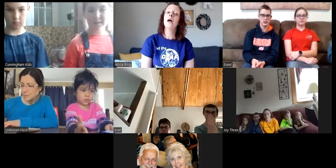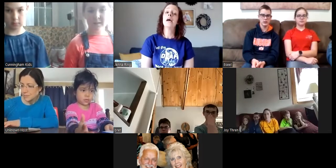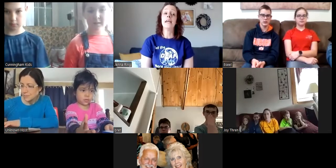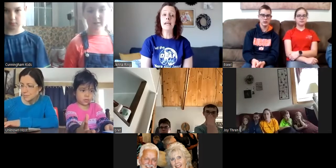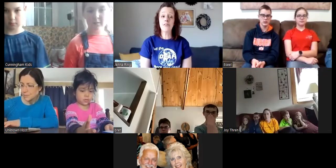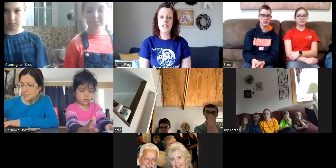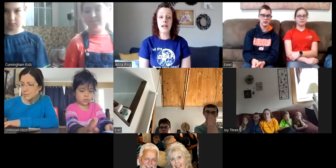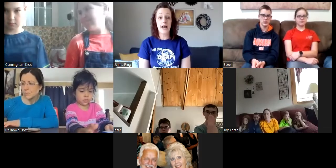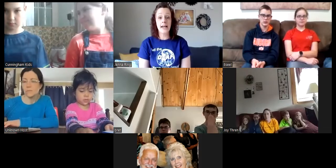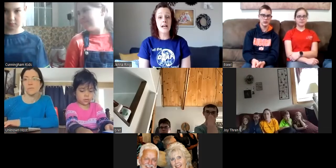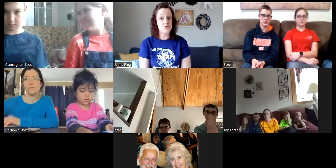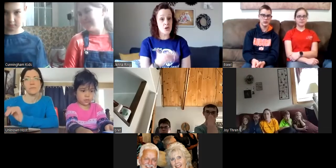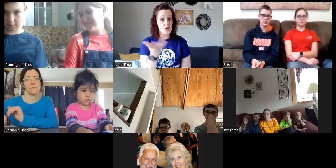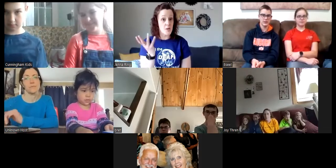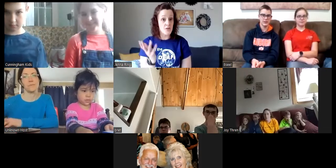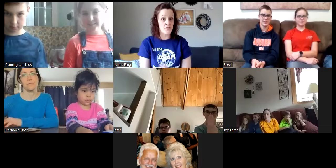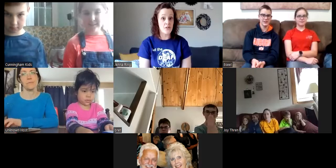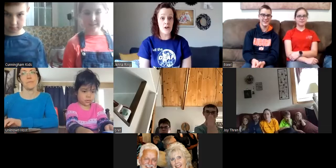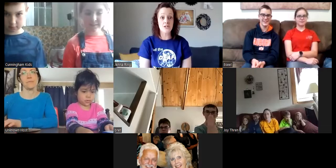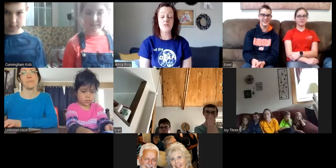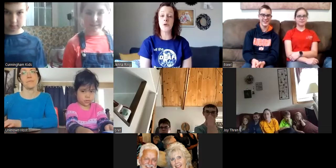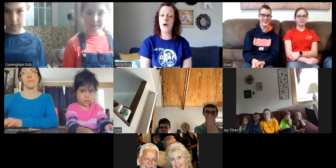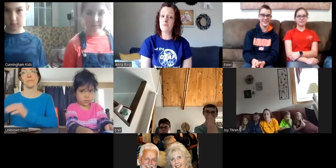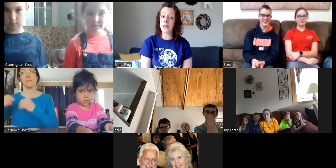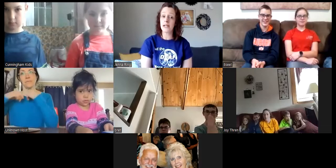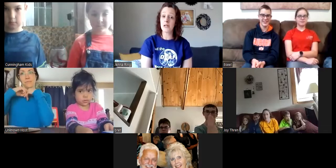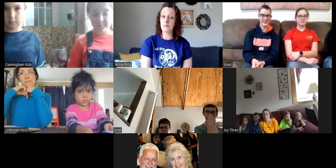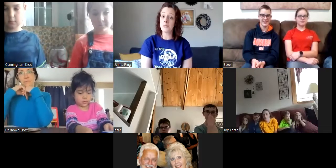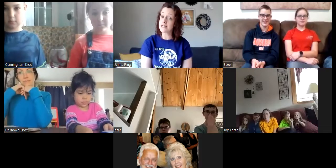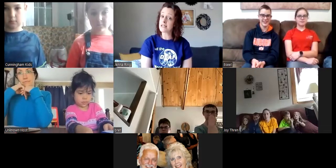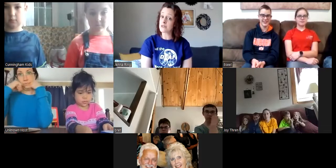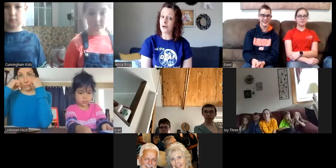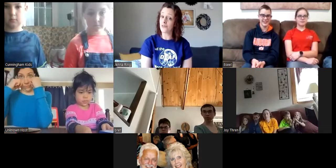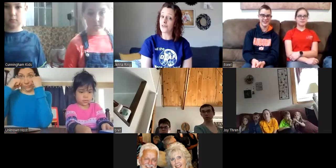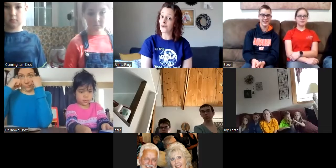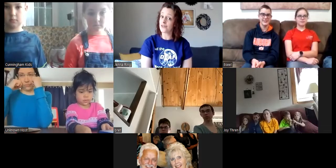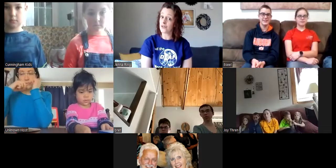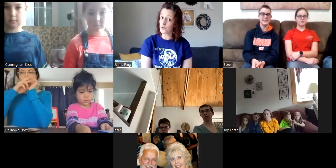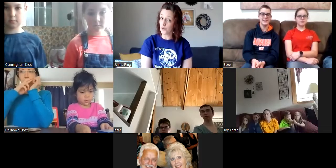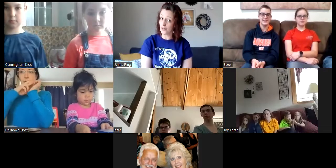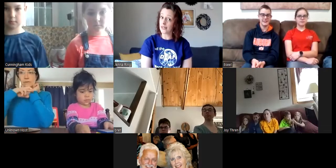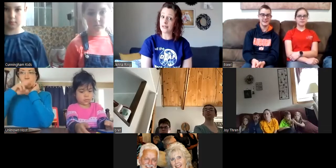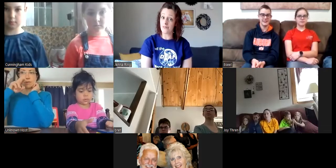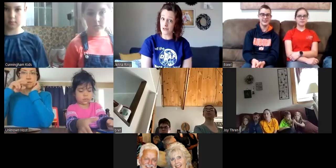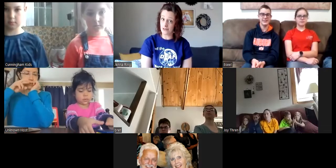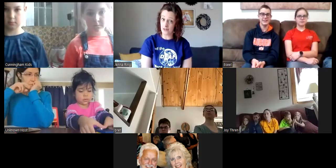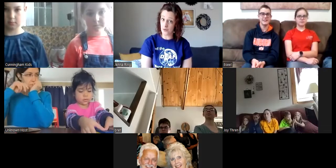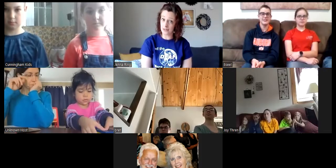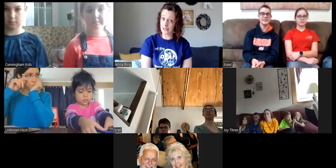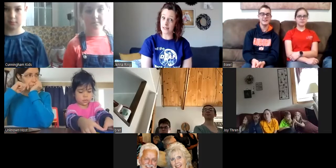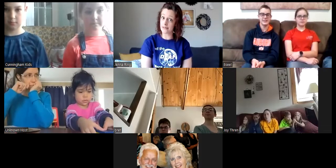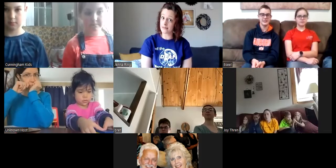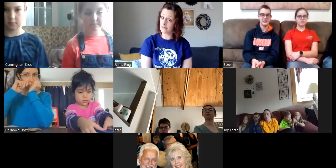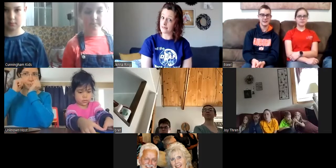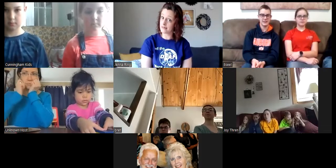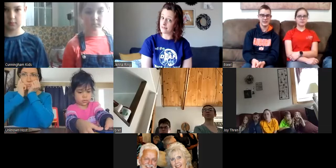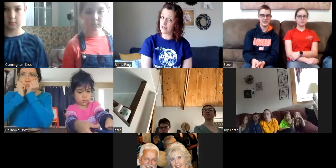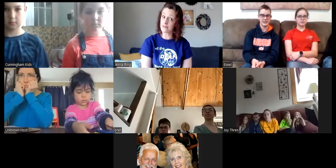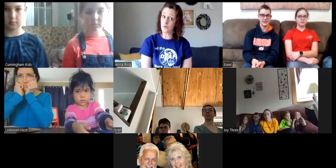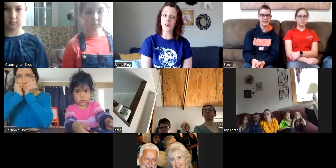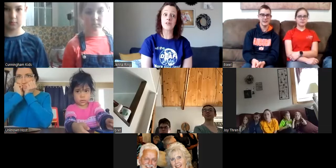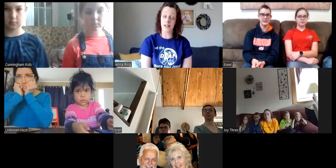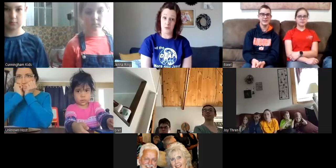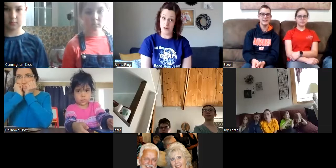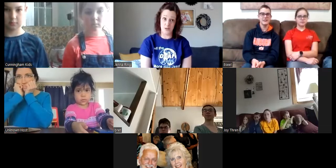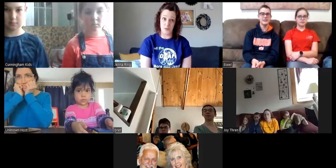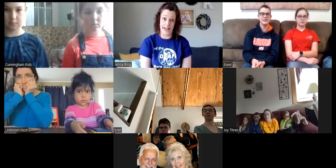flushes. Ethan and I, and I'm sure some of the rest of you have been in places where there is no toilet. And if there is a toilet, it